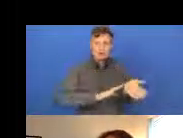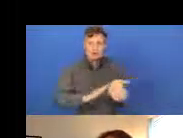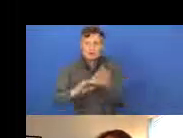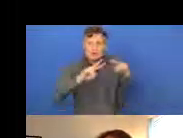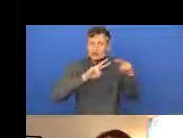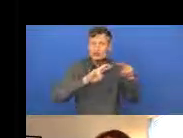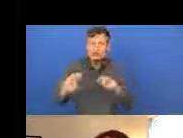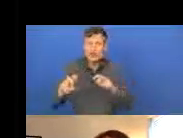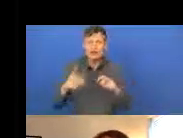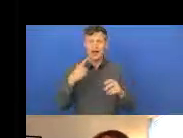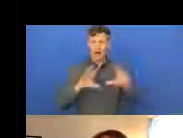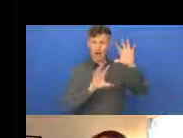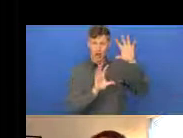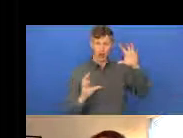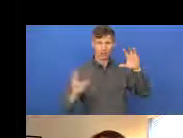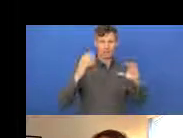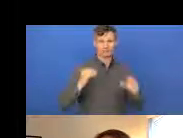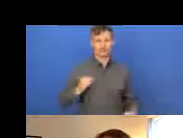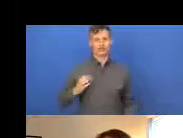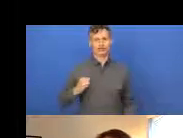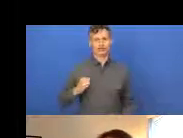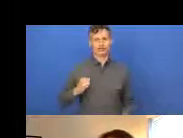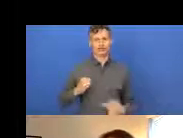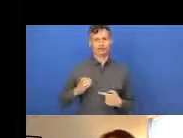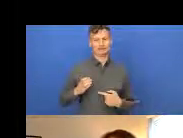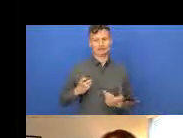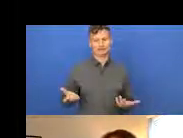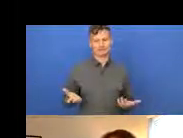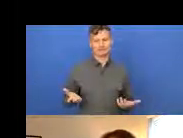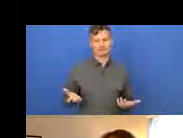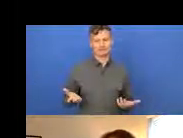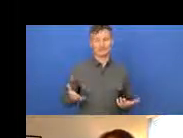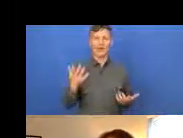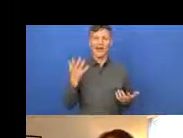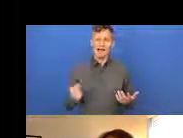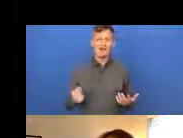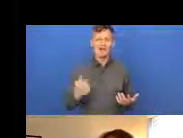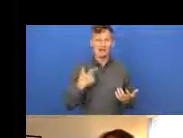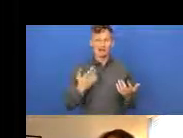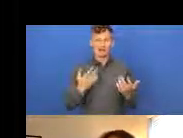focused on low-income countries, and 4 of these were from Uganda. Lower middle income and upper